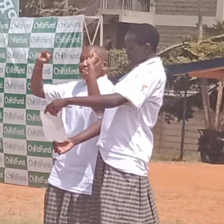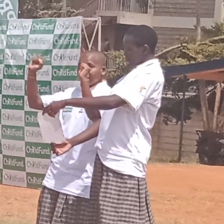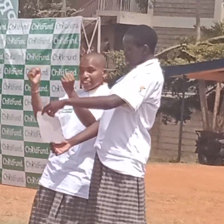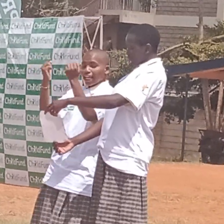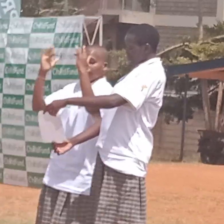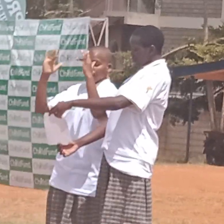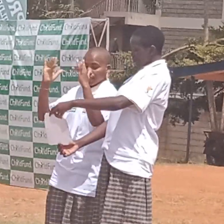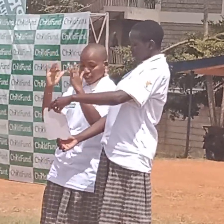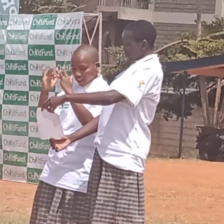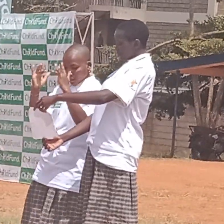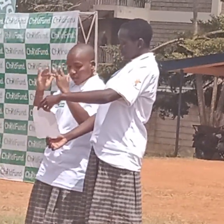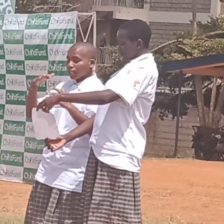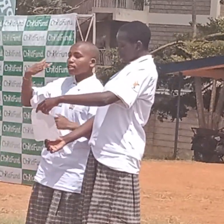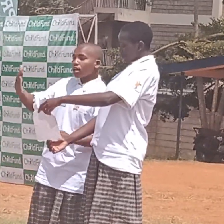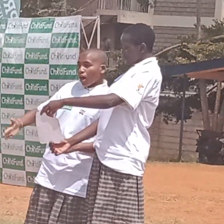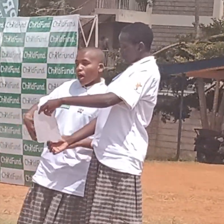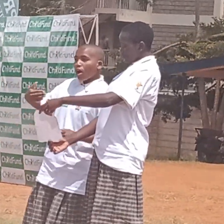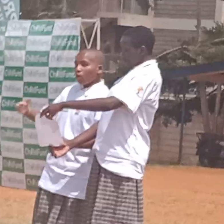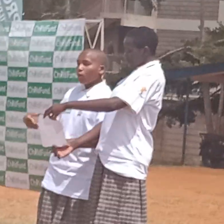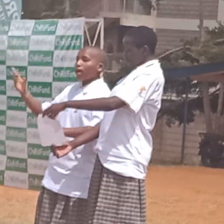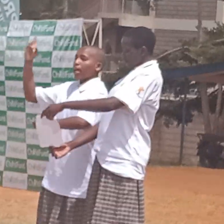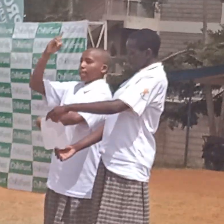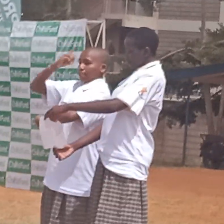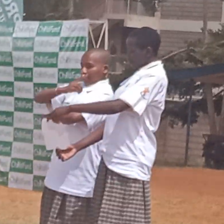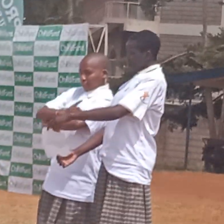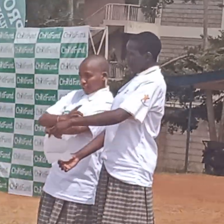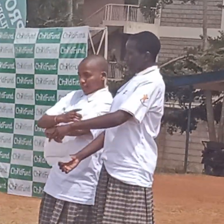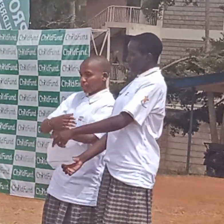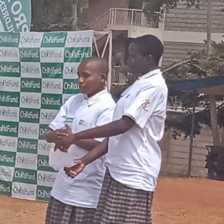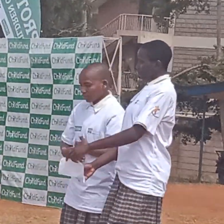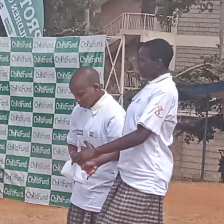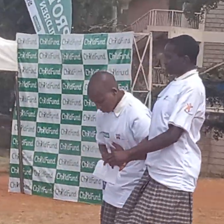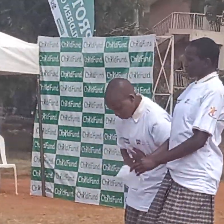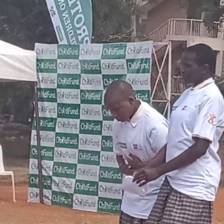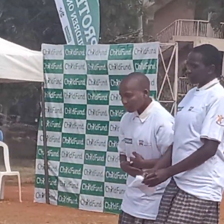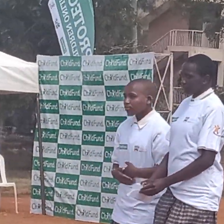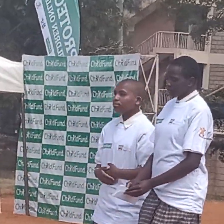Stay safe online every day.